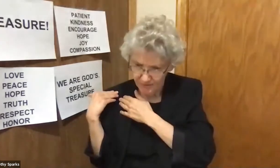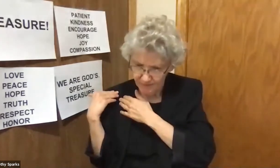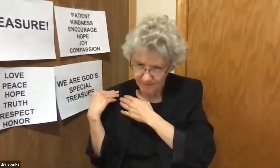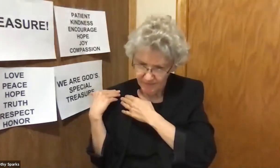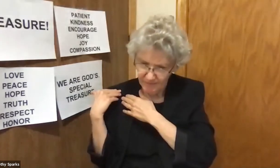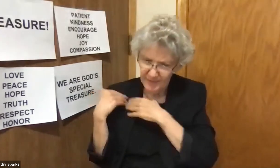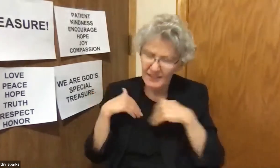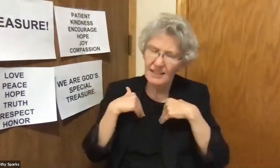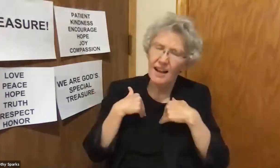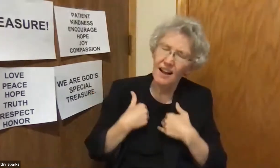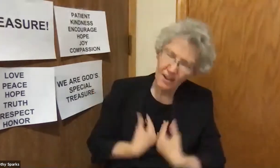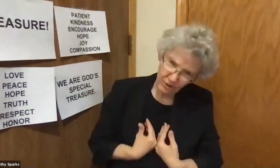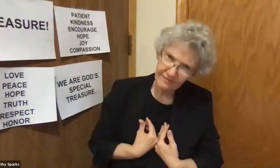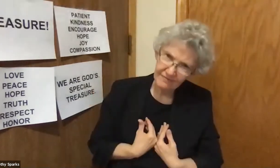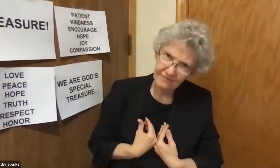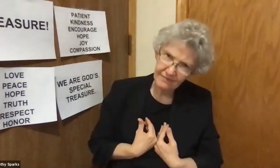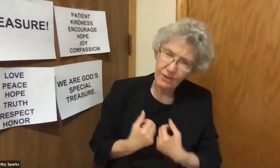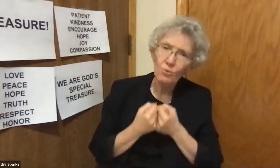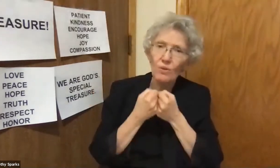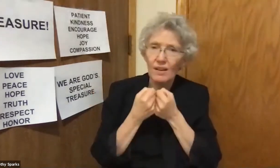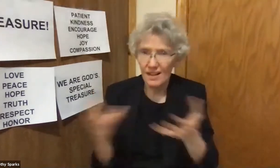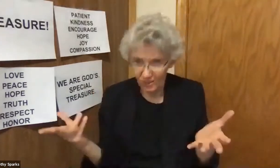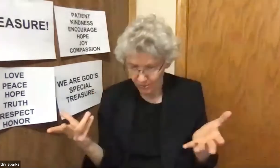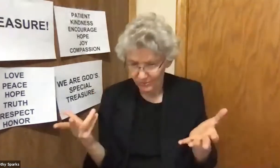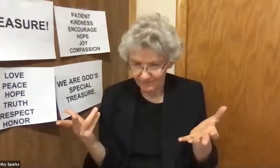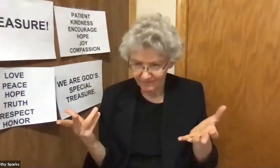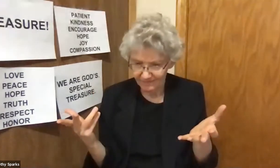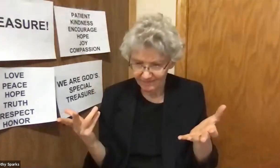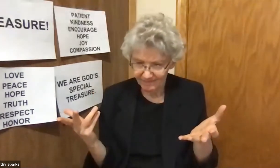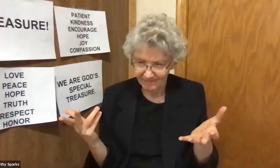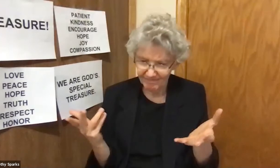for those who feel they are barely hanging on,